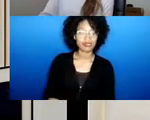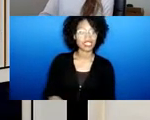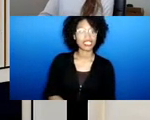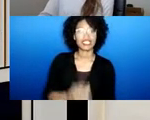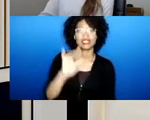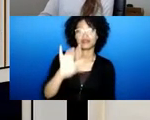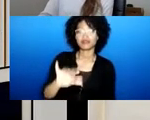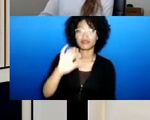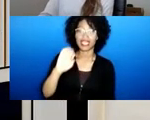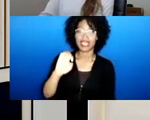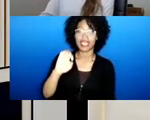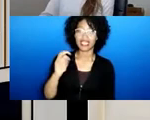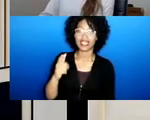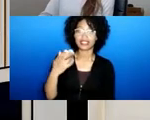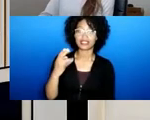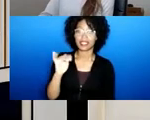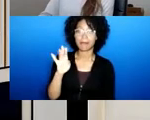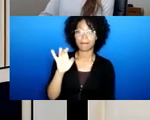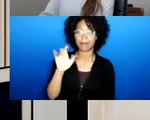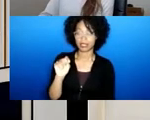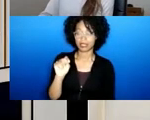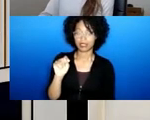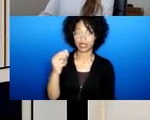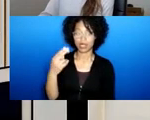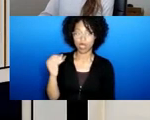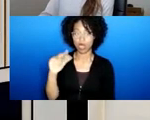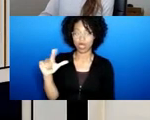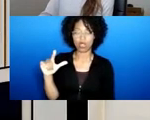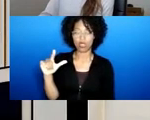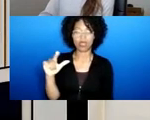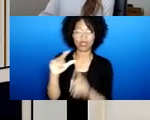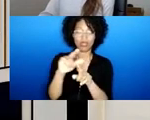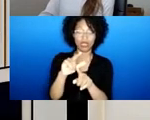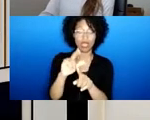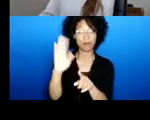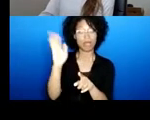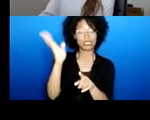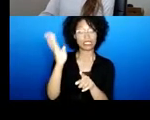hall, which is to the left of the presentation gallery pin.